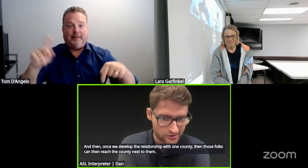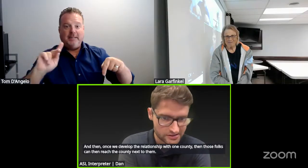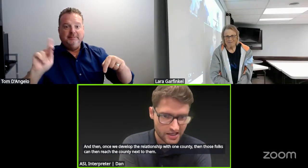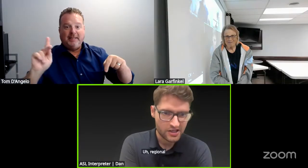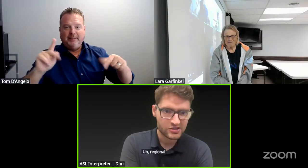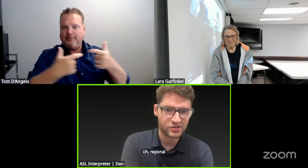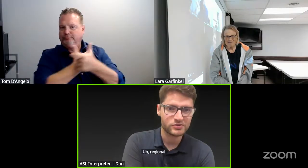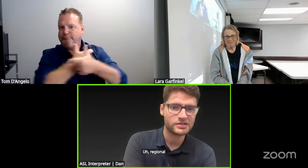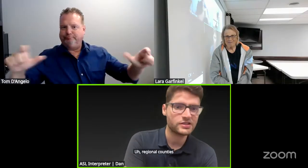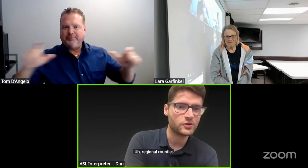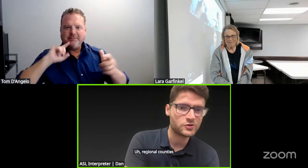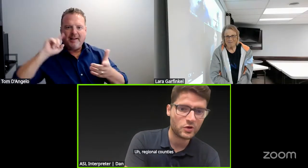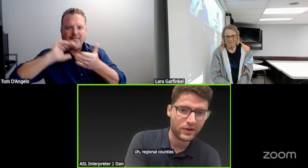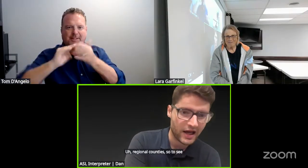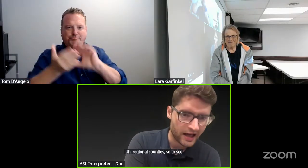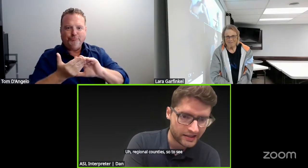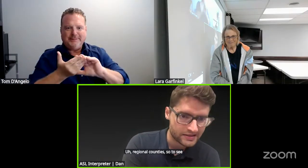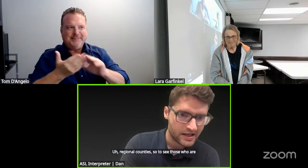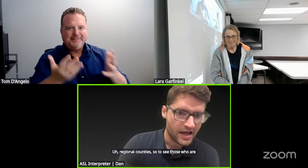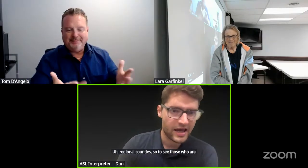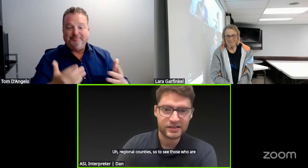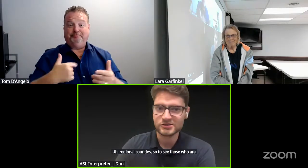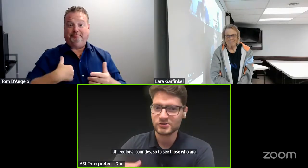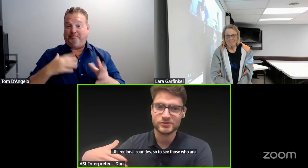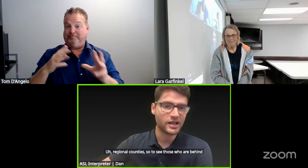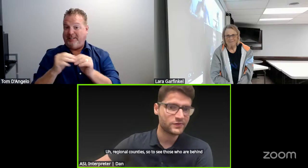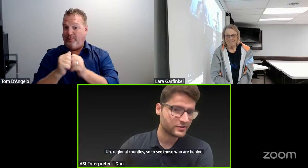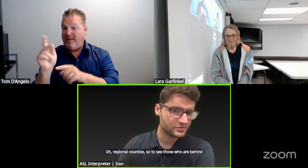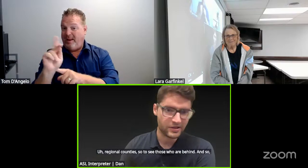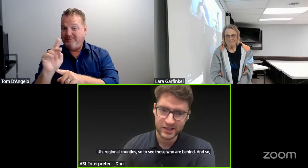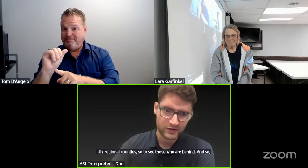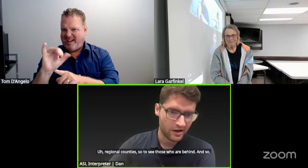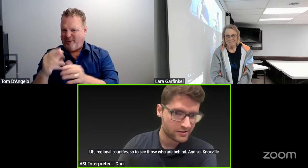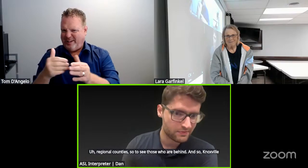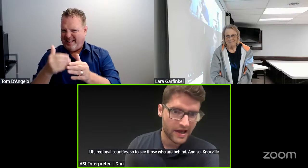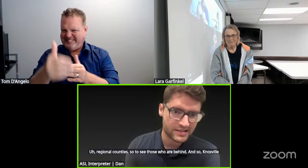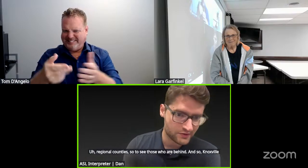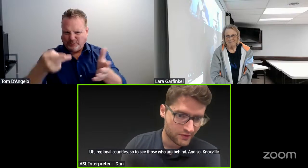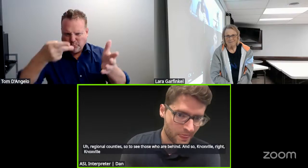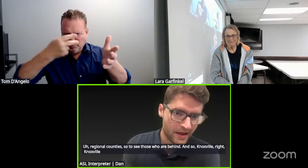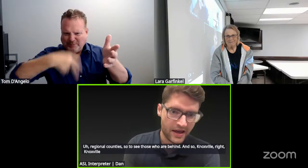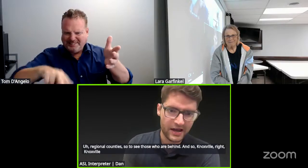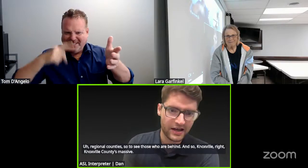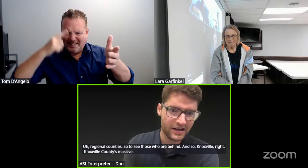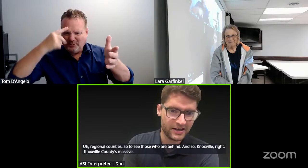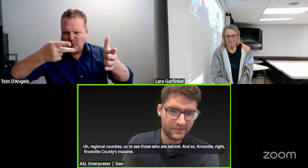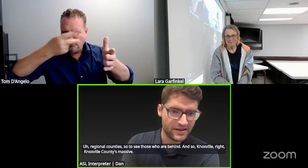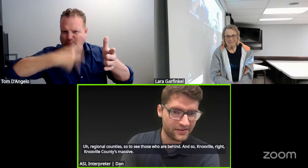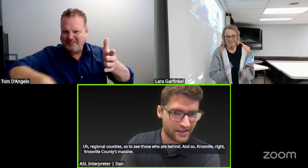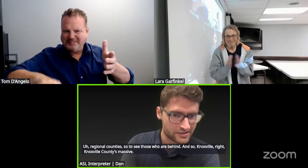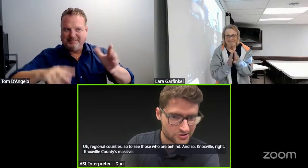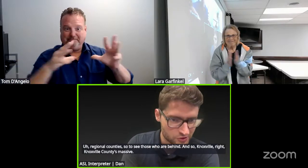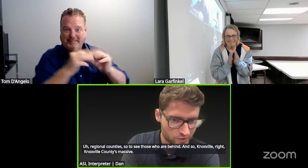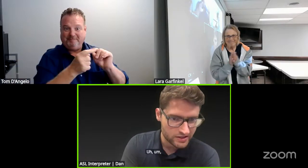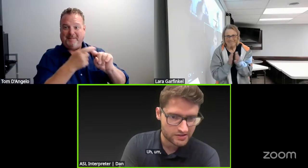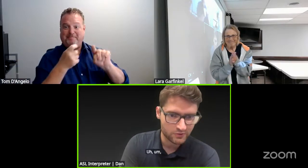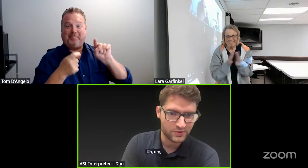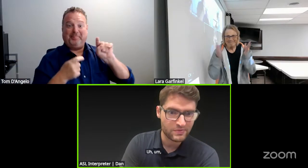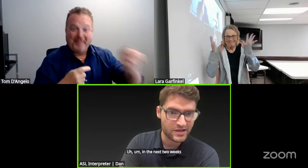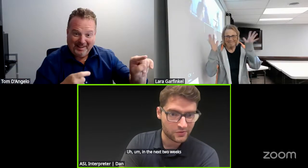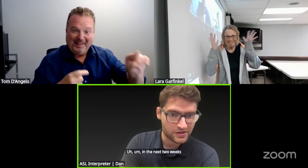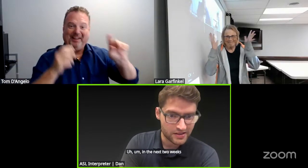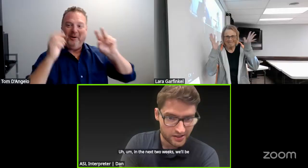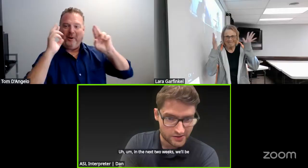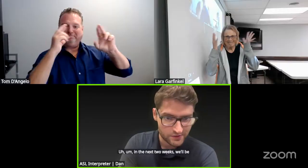Regional counties, so to see those who are behind. And so Knoxville, right? Knoxville County is massive. And in the next 2 weeks,